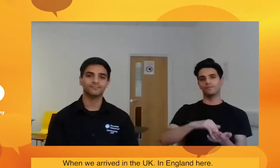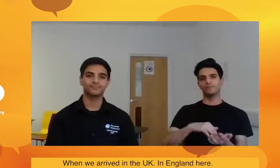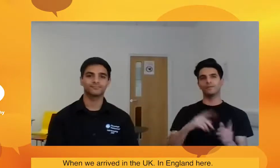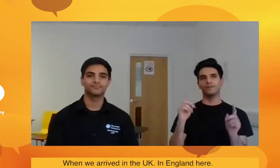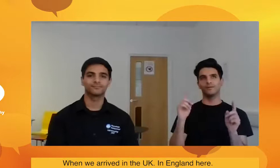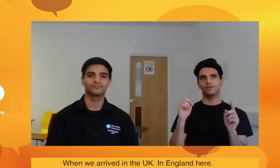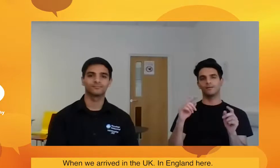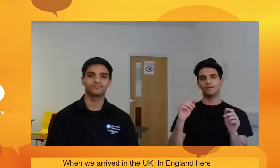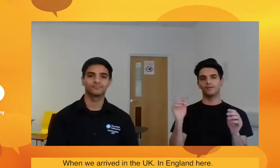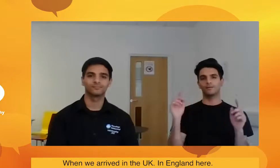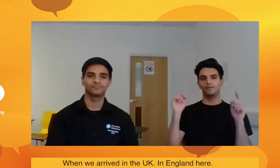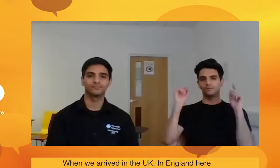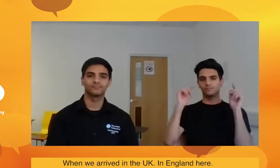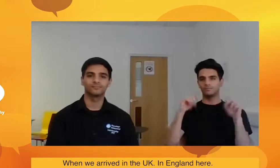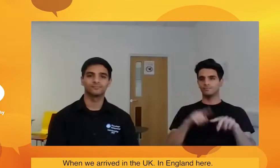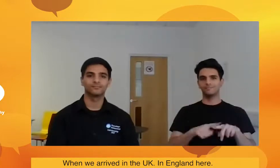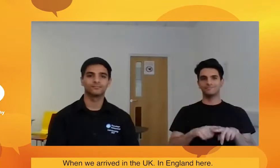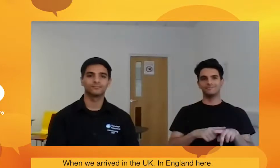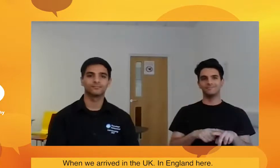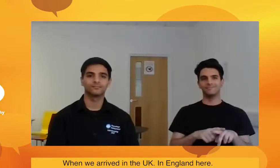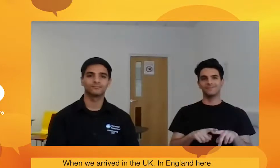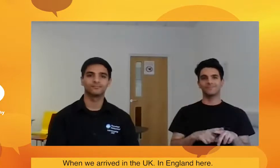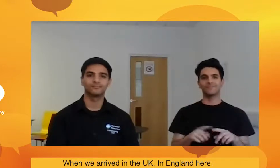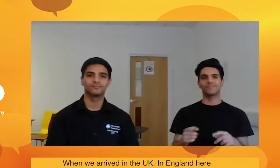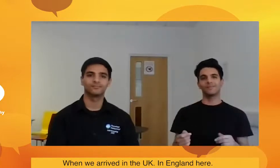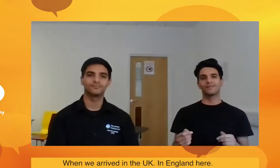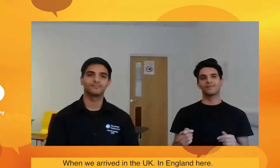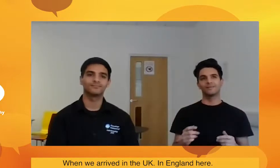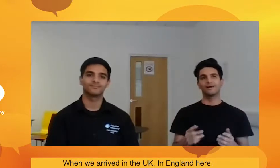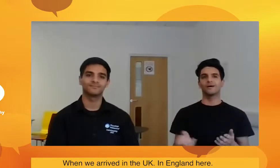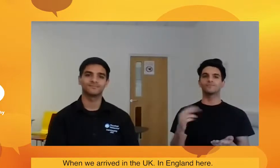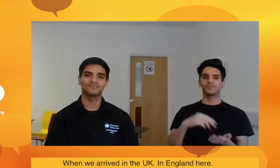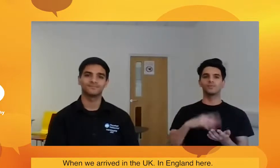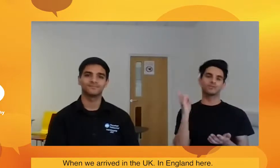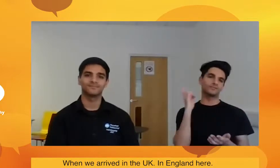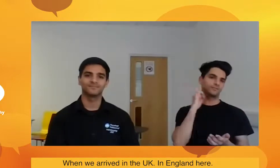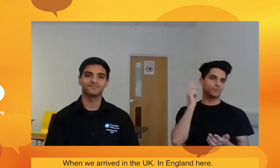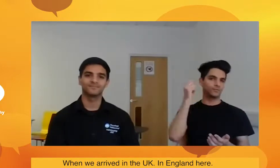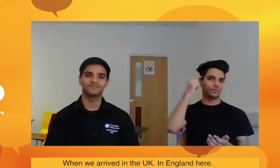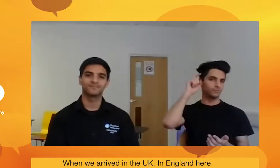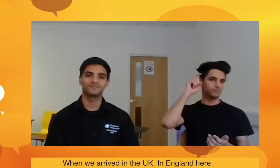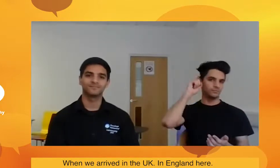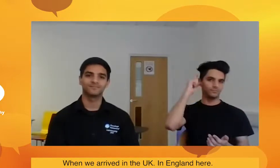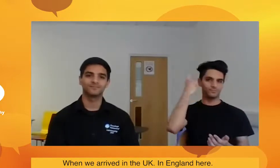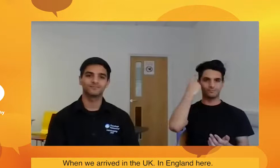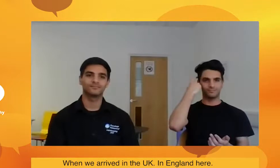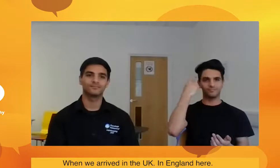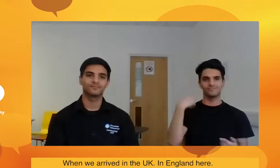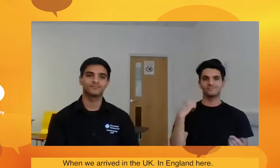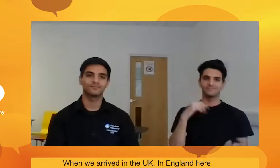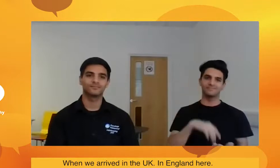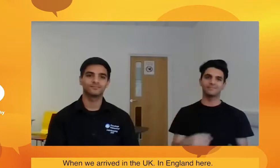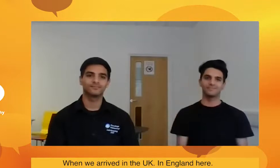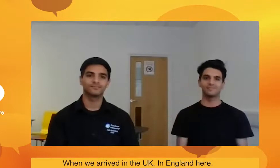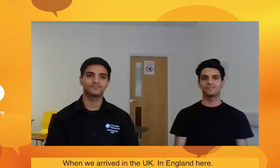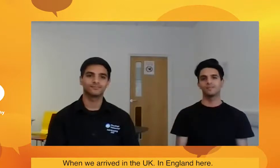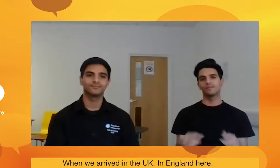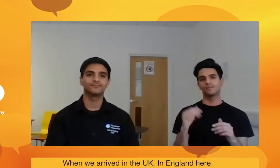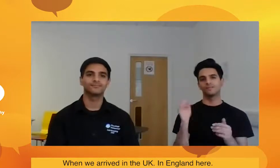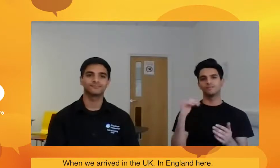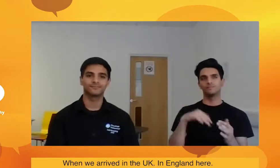When we arrived in the UK, in England here, we did have a hearing aid fitted.